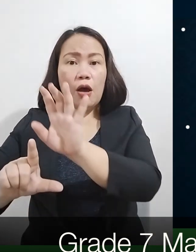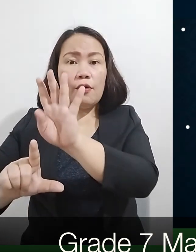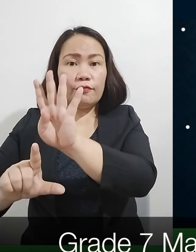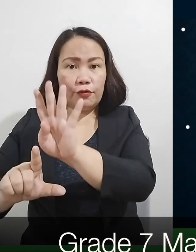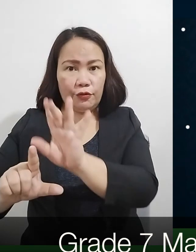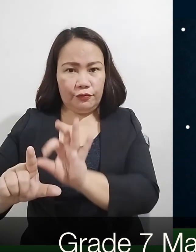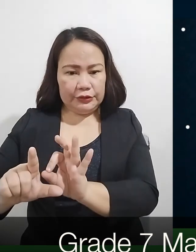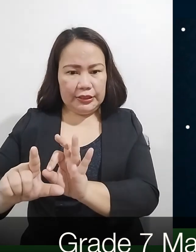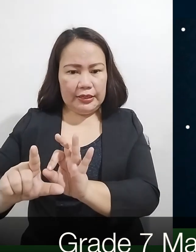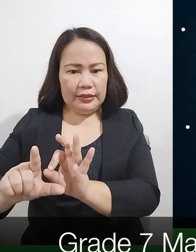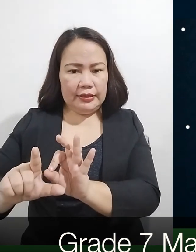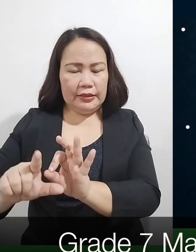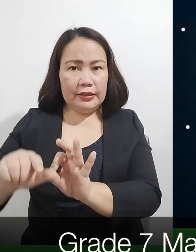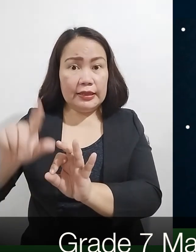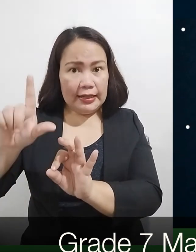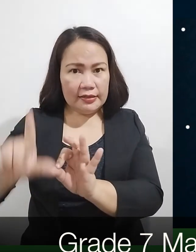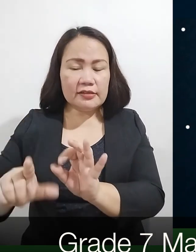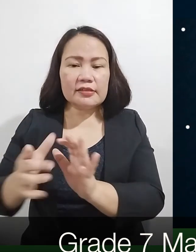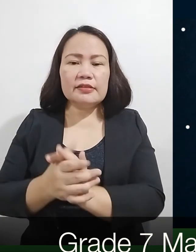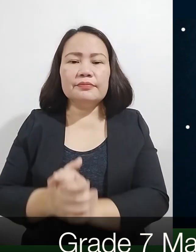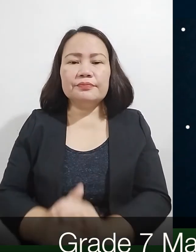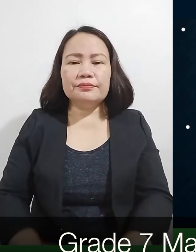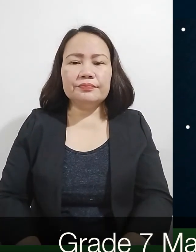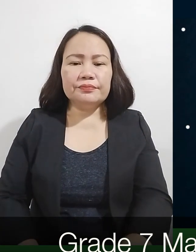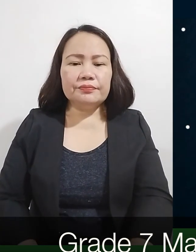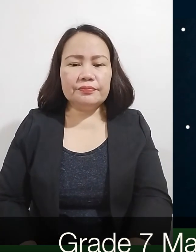and the least is 4 over 9.